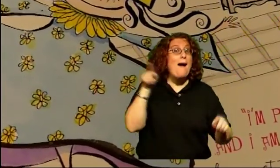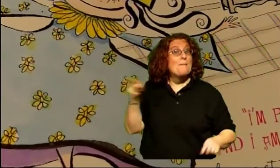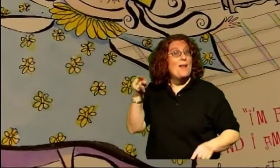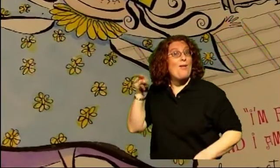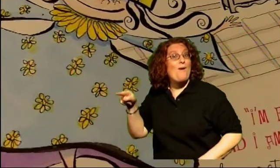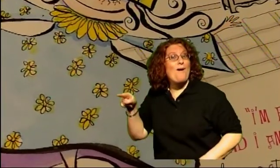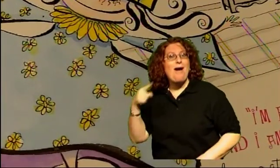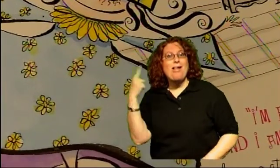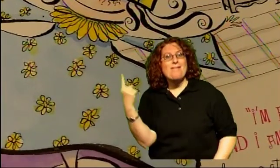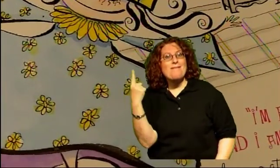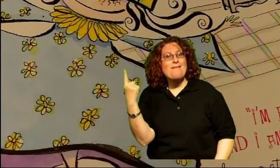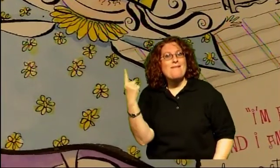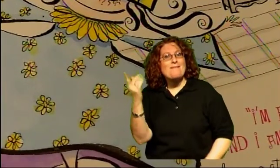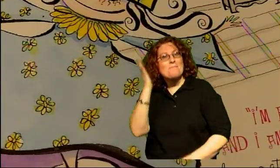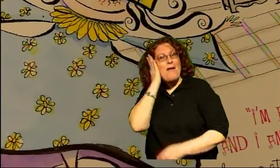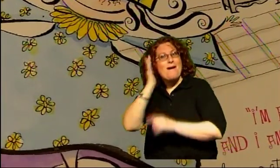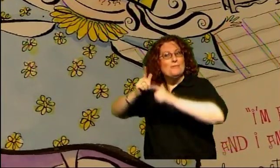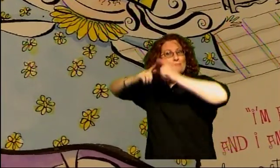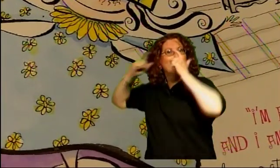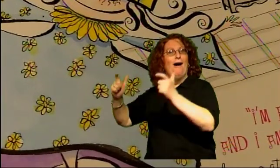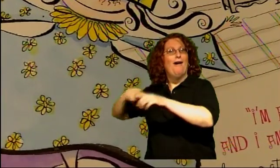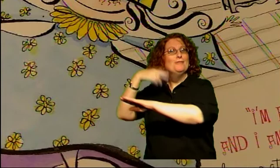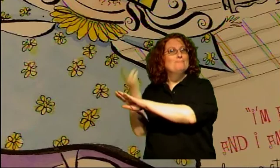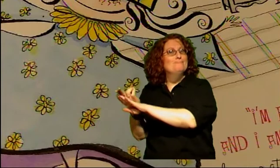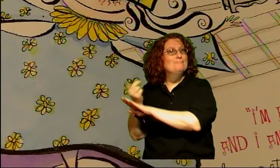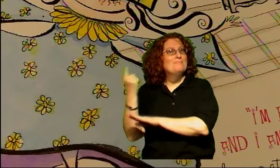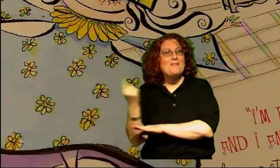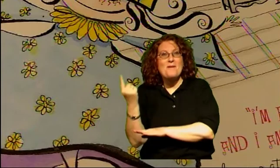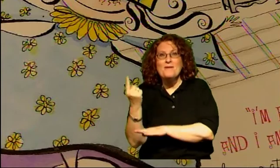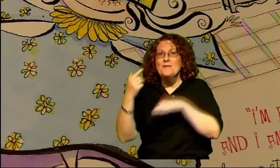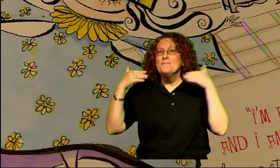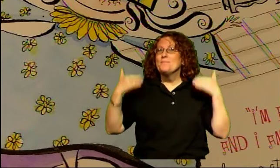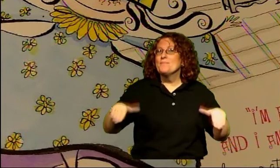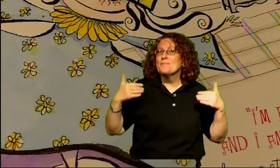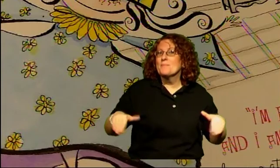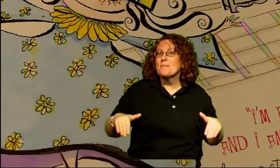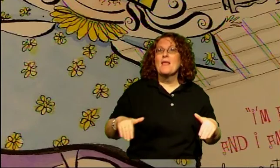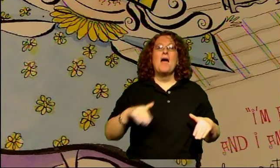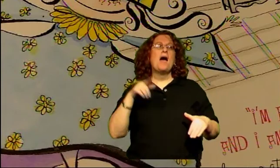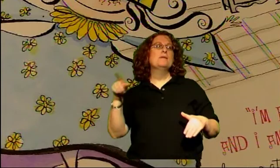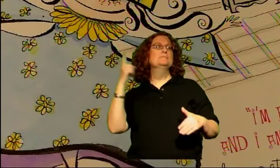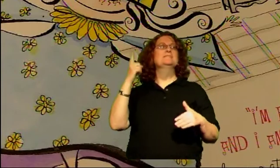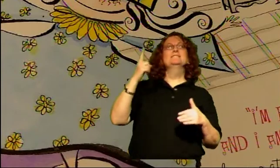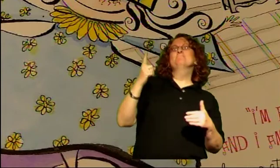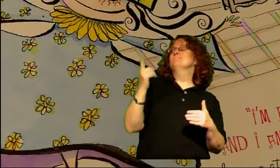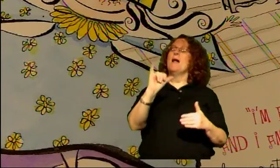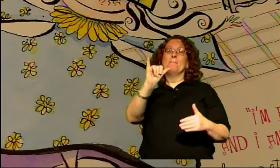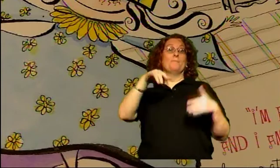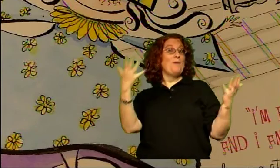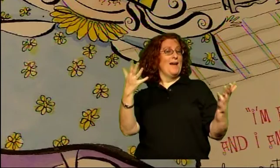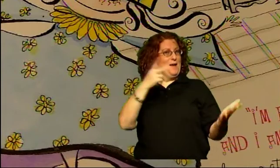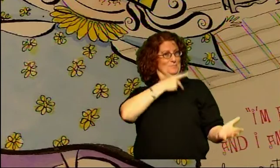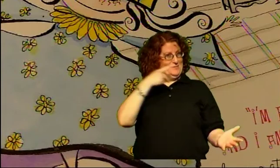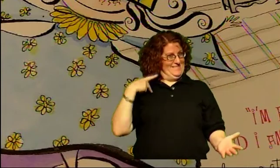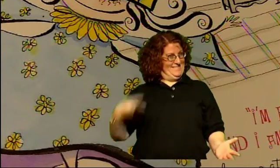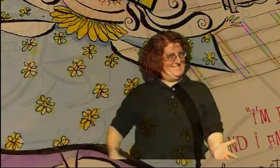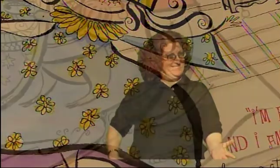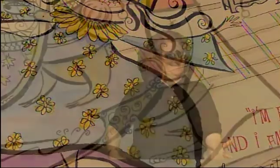bed, but Penelope had her very own bed in her very own room, just like a princess.